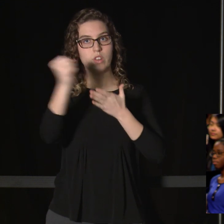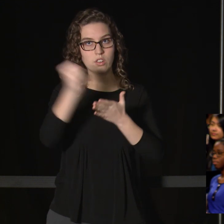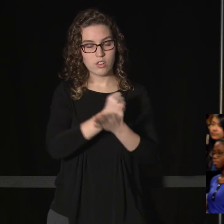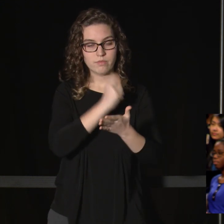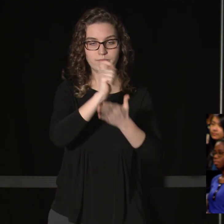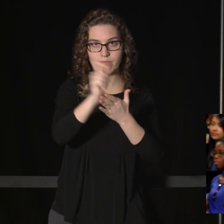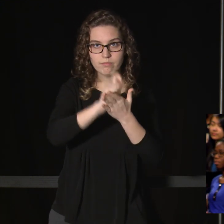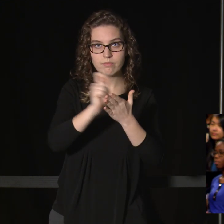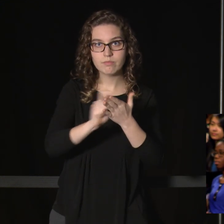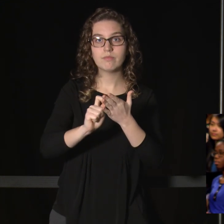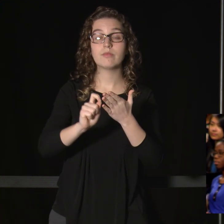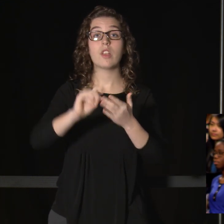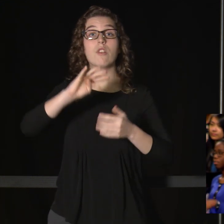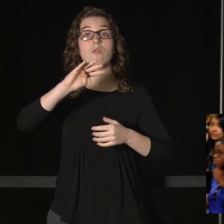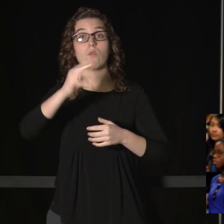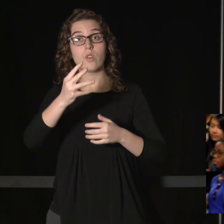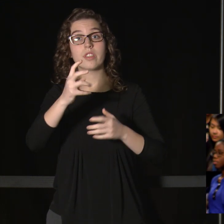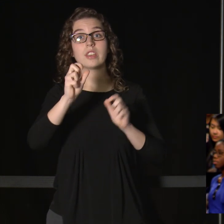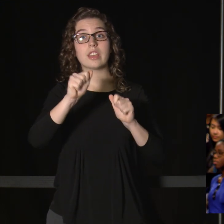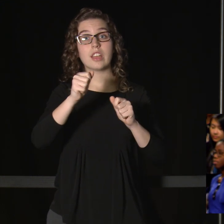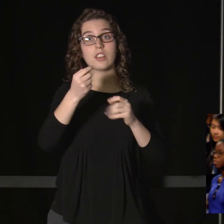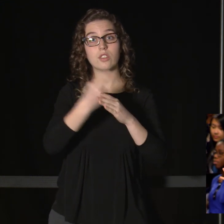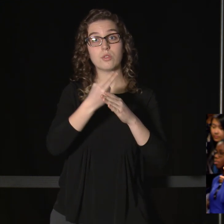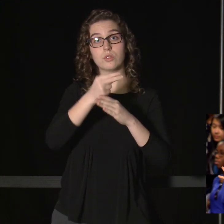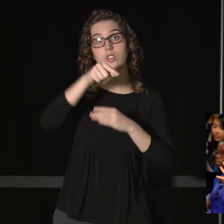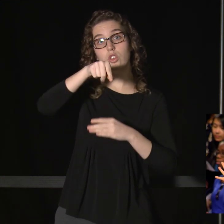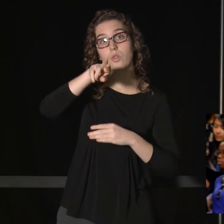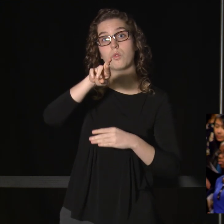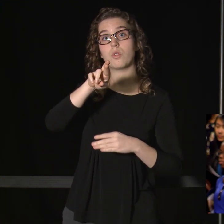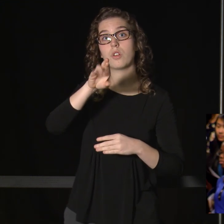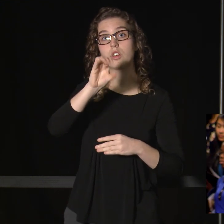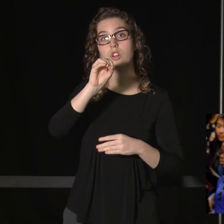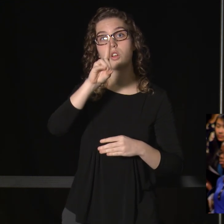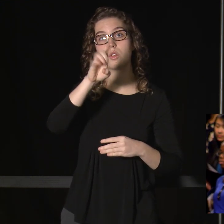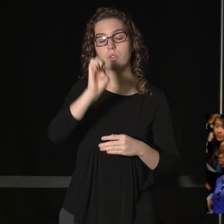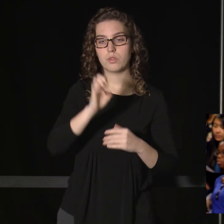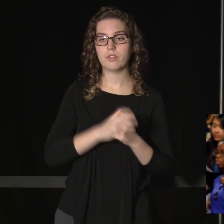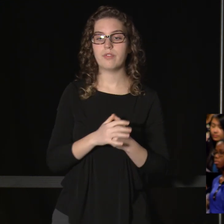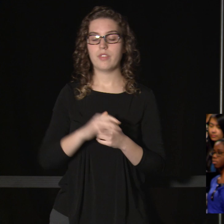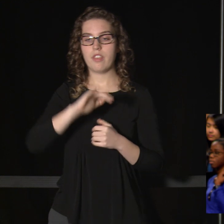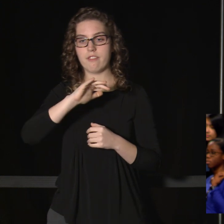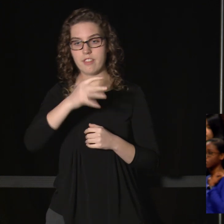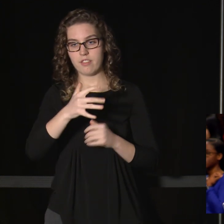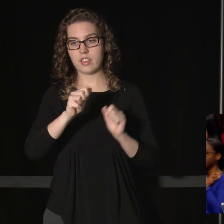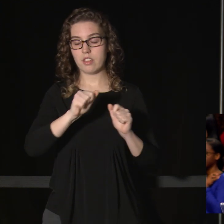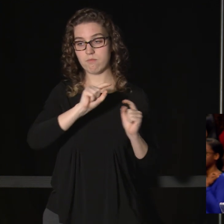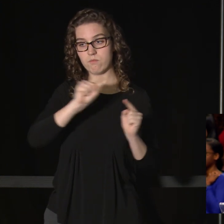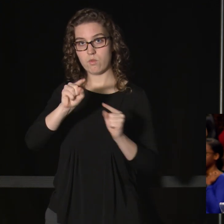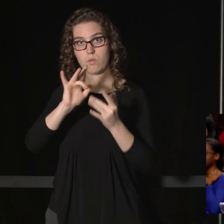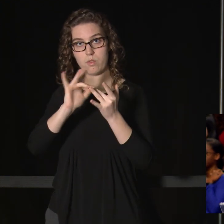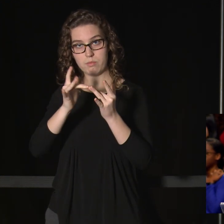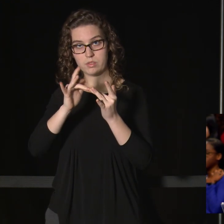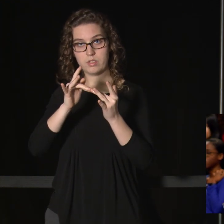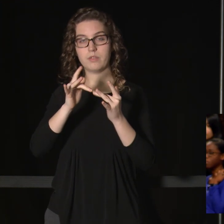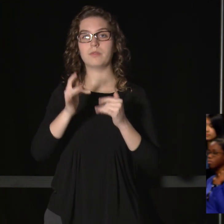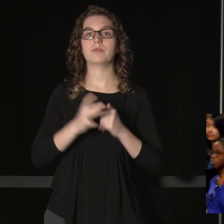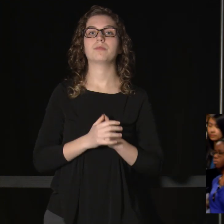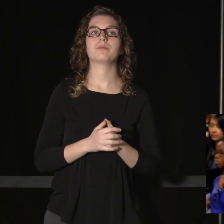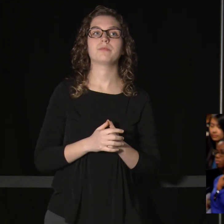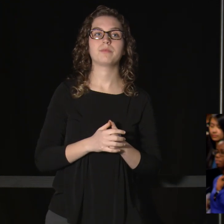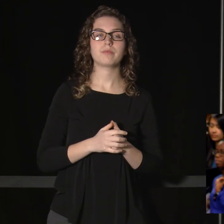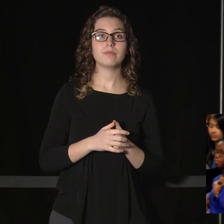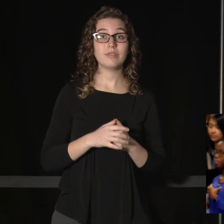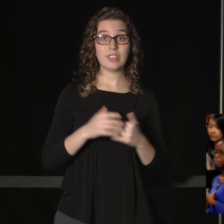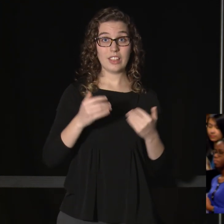QR code. 5, you can go to our website, gycweb.org, to donate. Also, you guys have